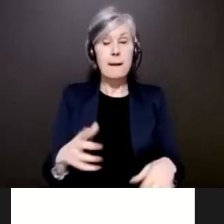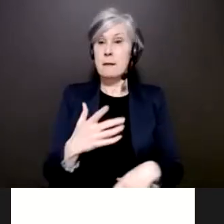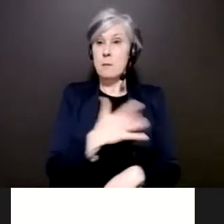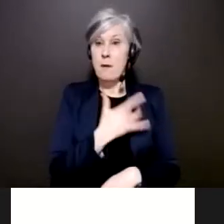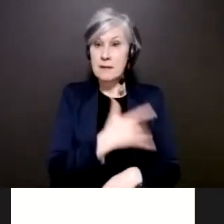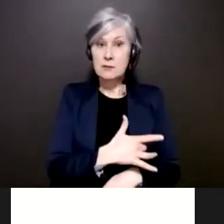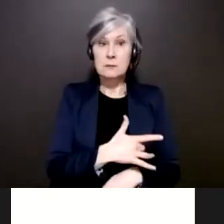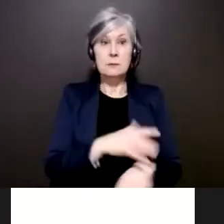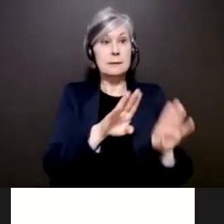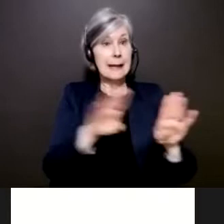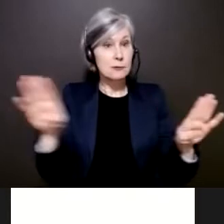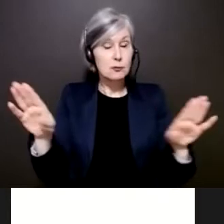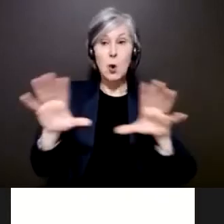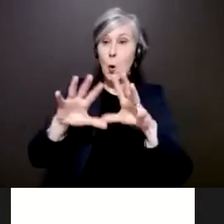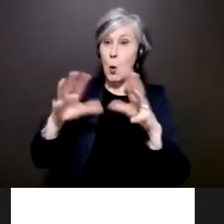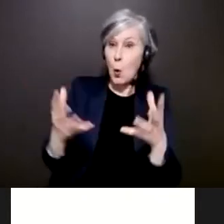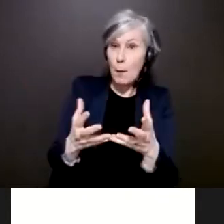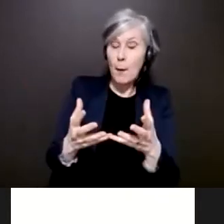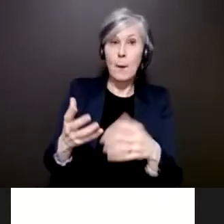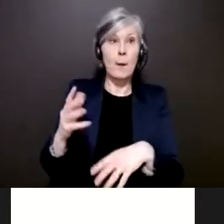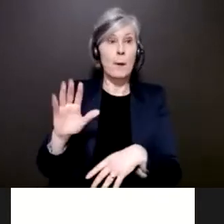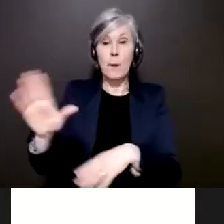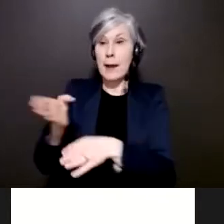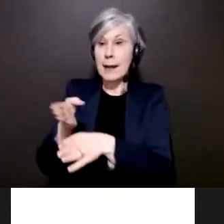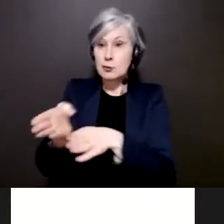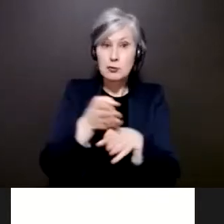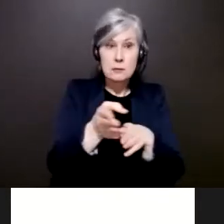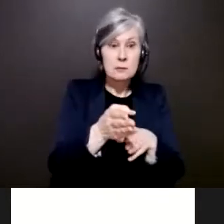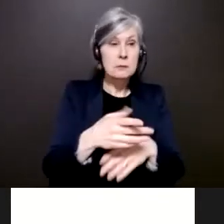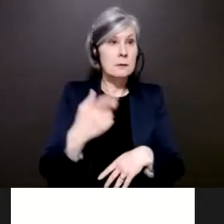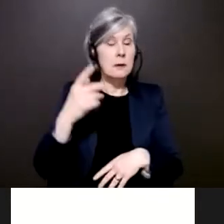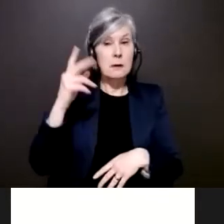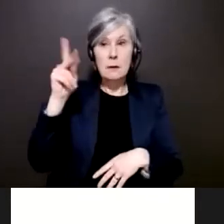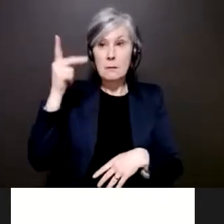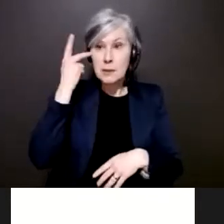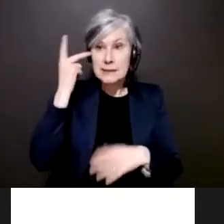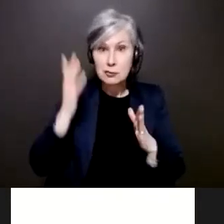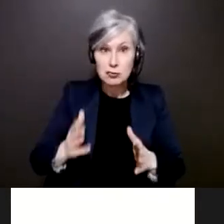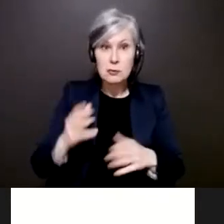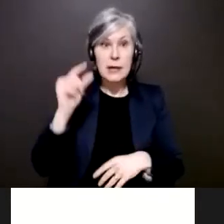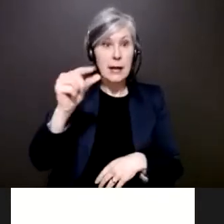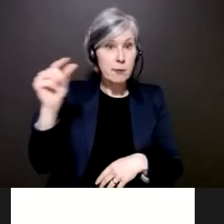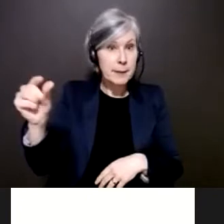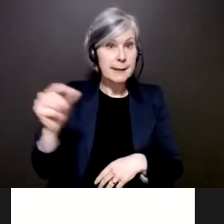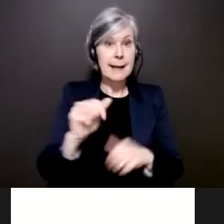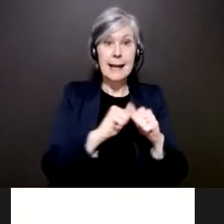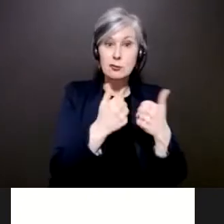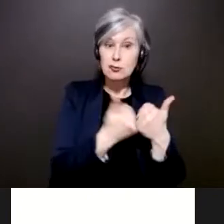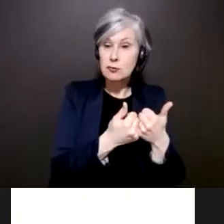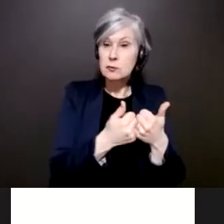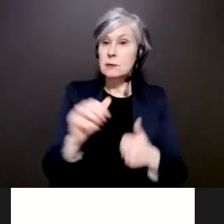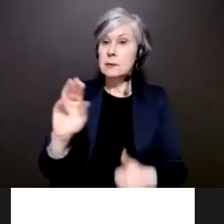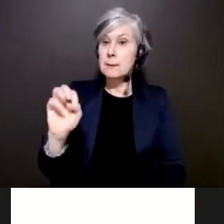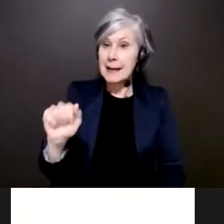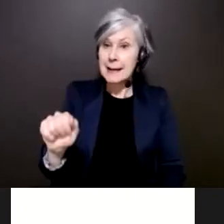industry, volunteers, and government agencies, media outlets, global market research, and public opinion